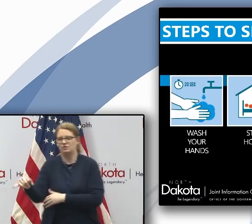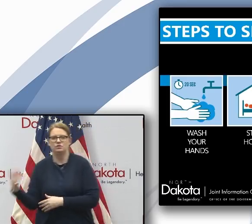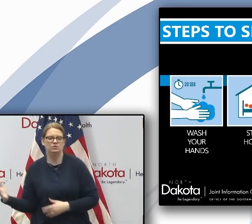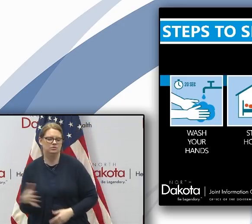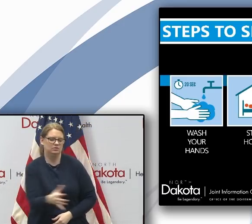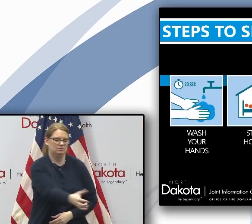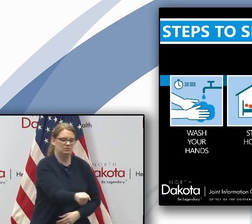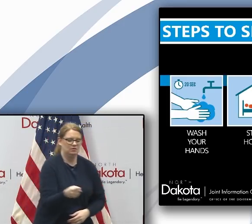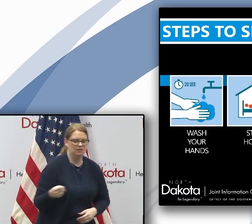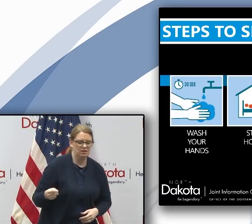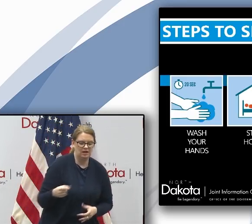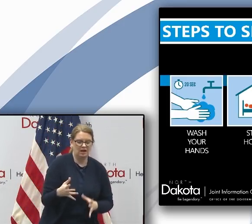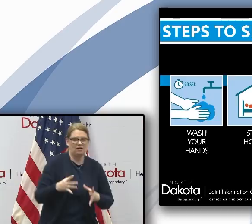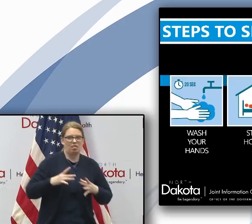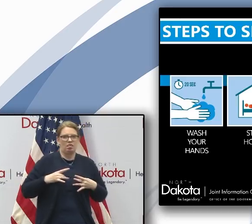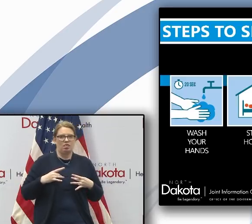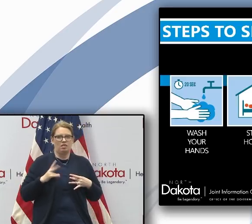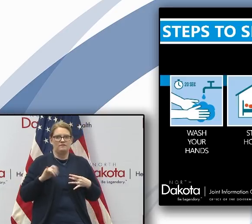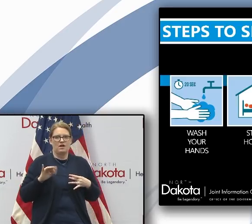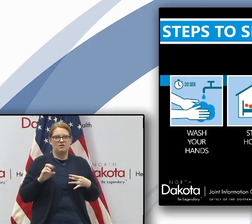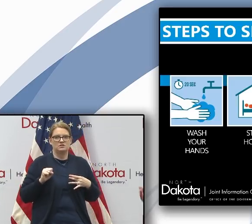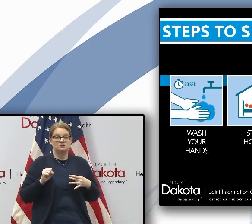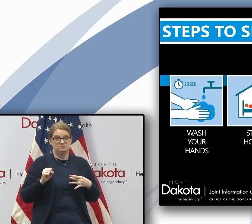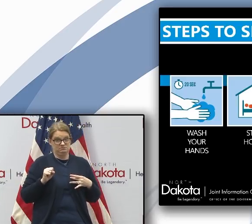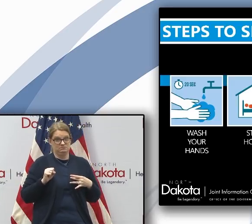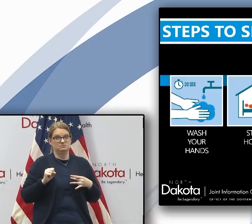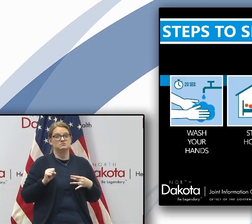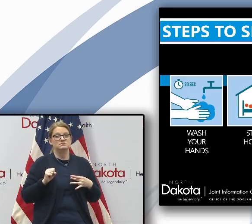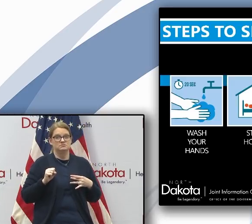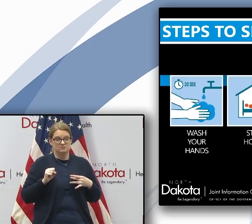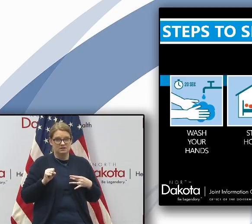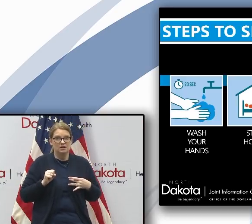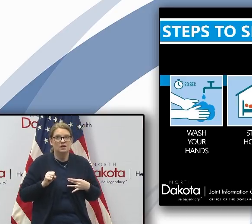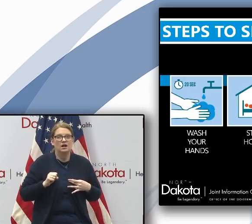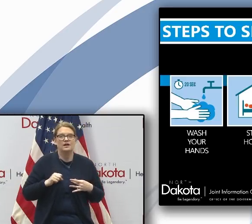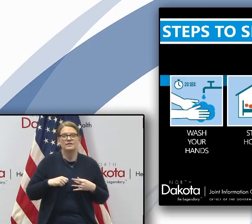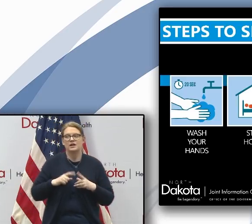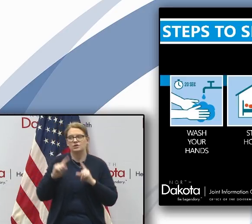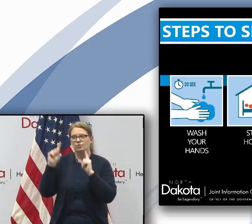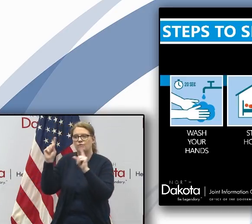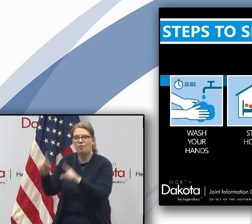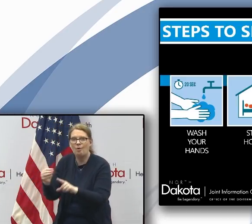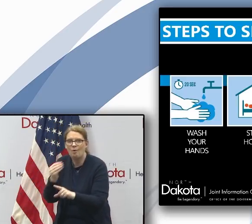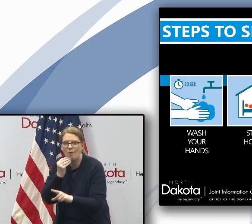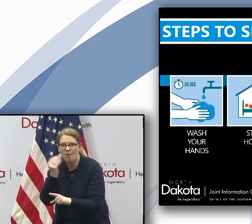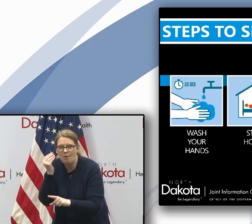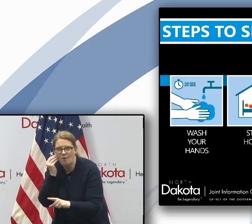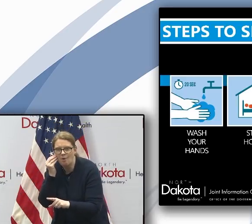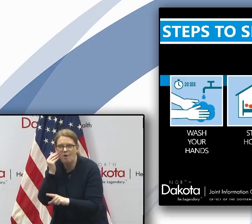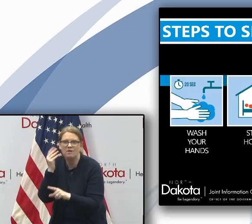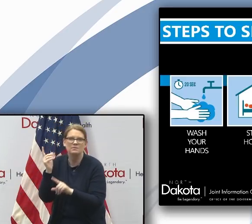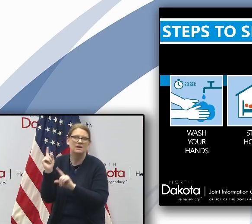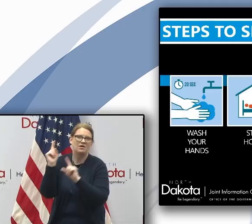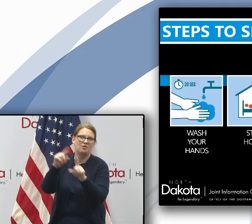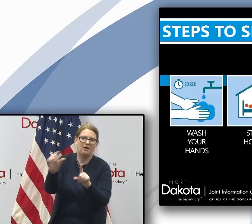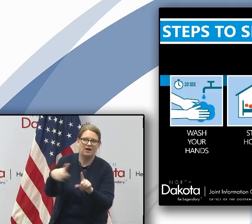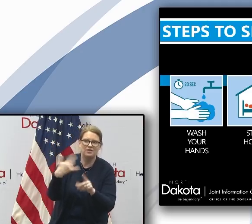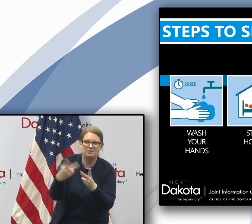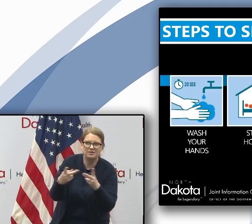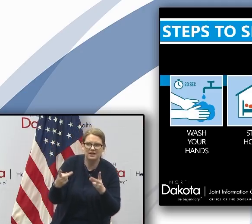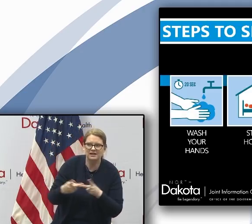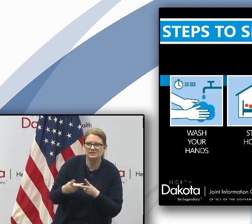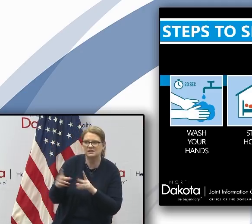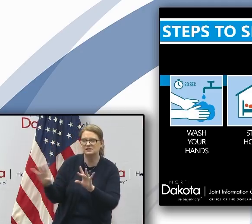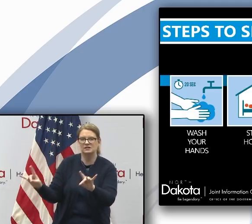virus completely unknowingly. And then you could carry it to someone else and you could give it to yourself. Again, we talk about not touching